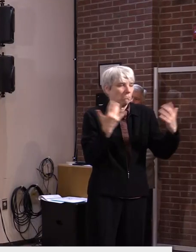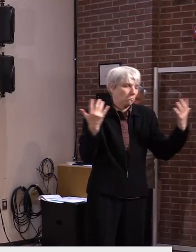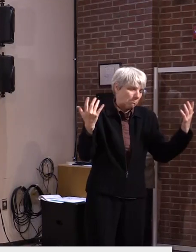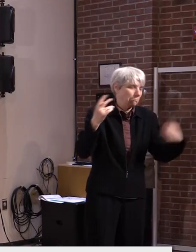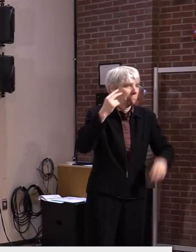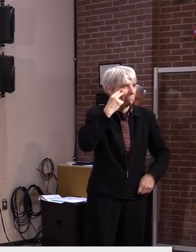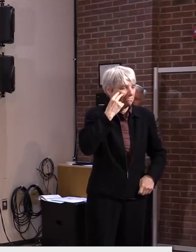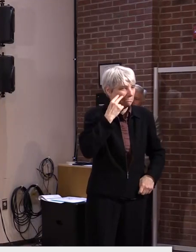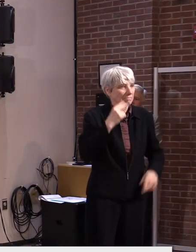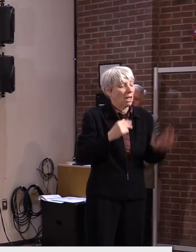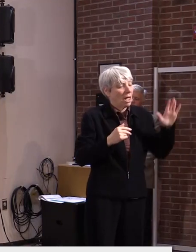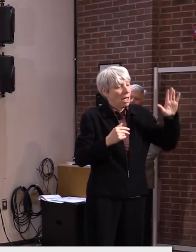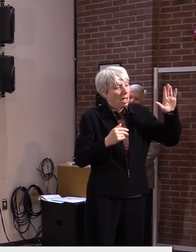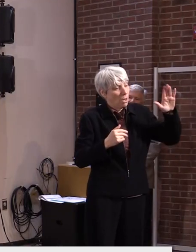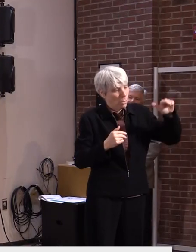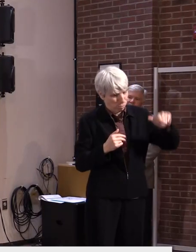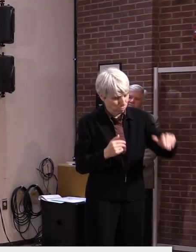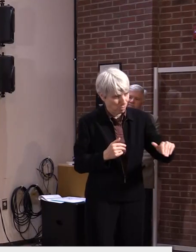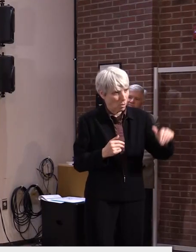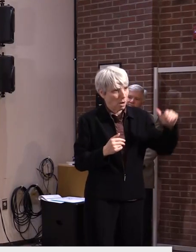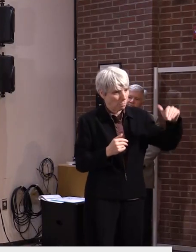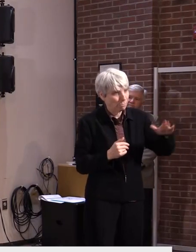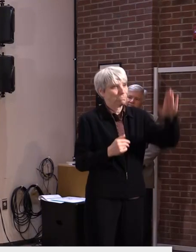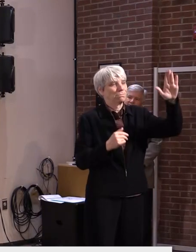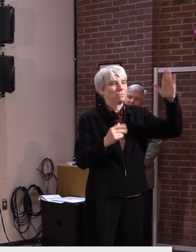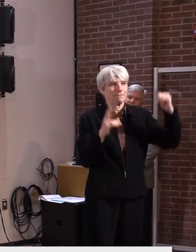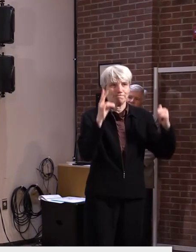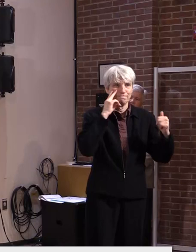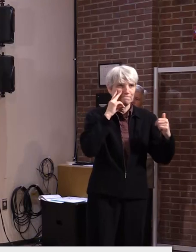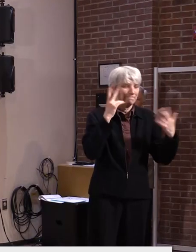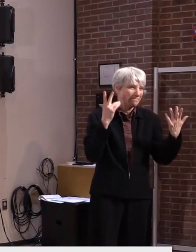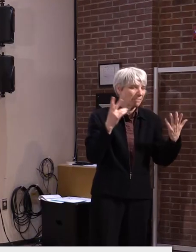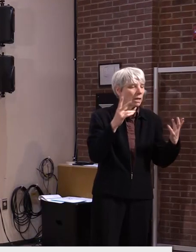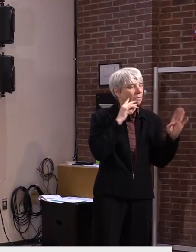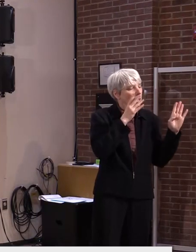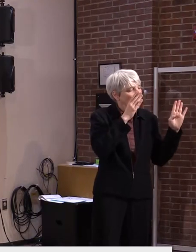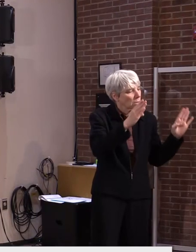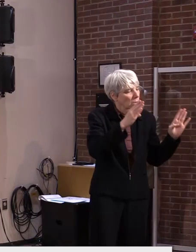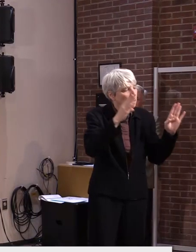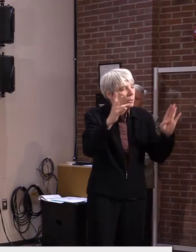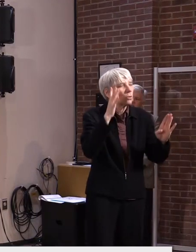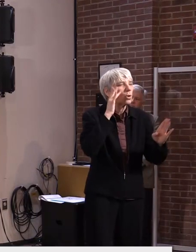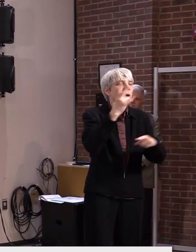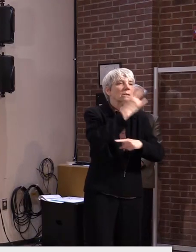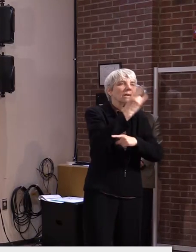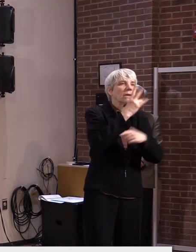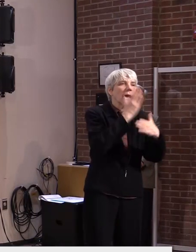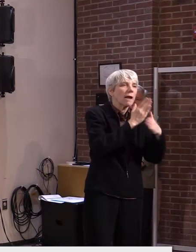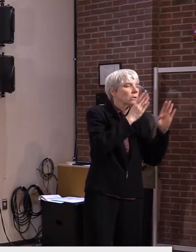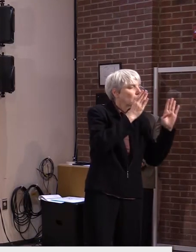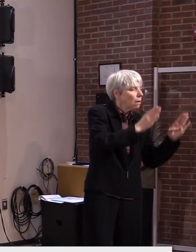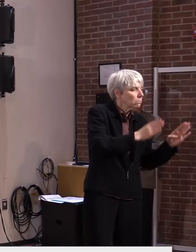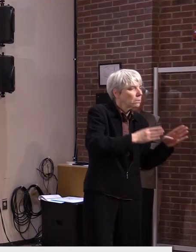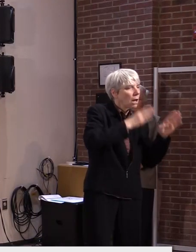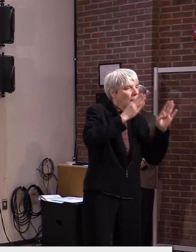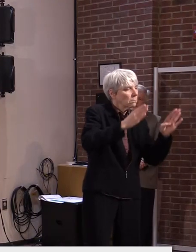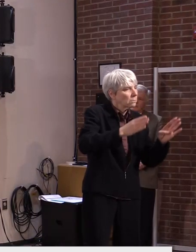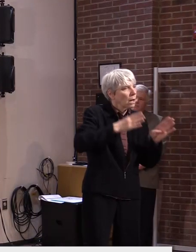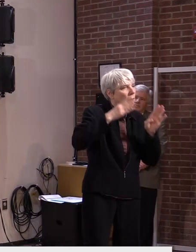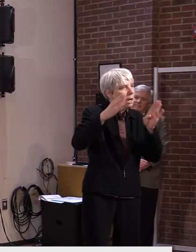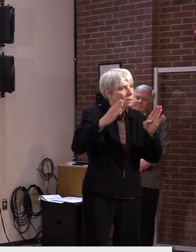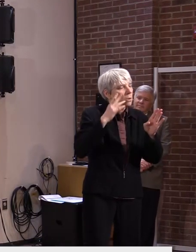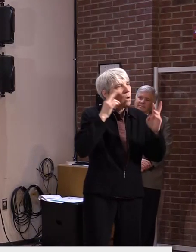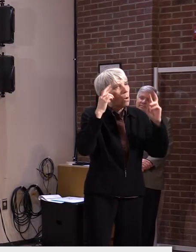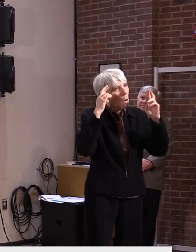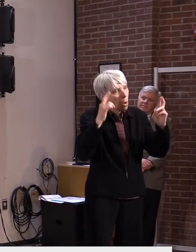at this over a longer period of time, 7-day average, maybe even longer. But again, unfortunate, we're